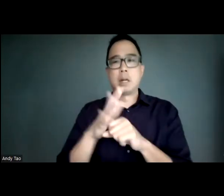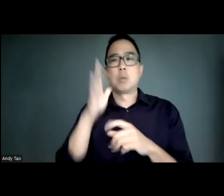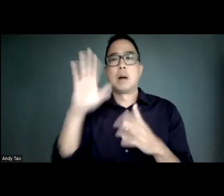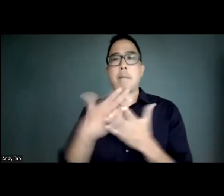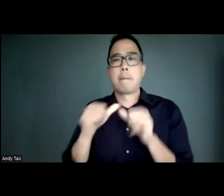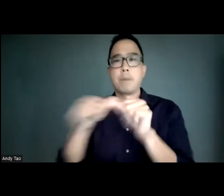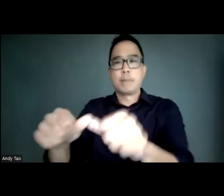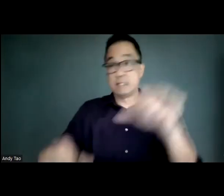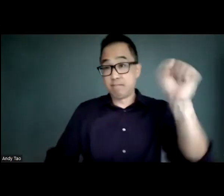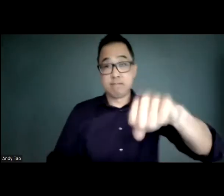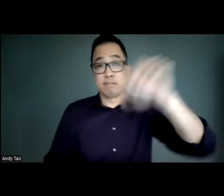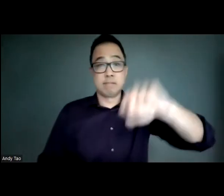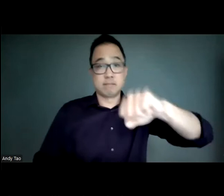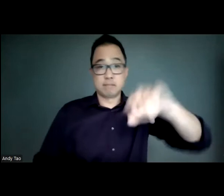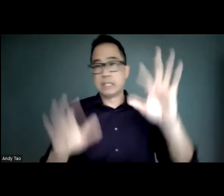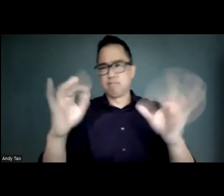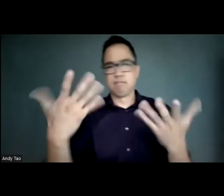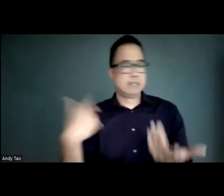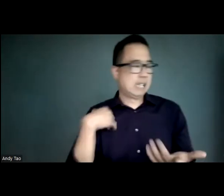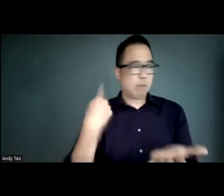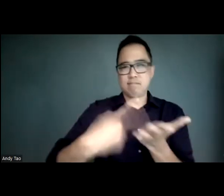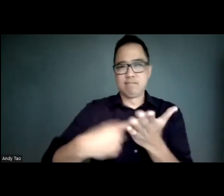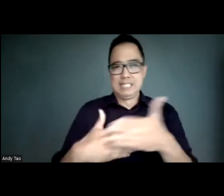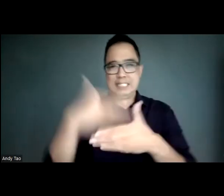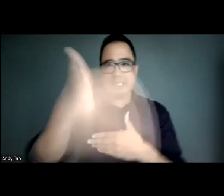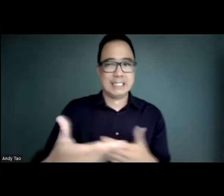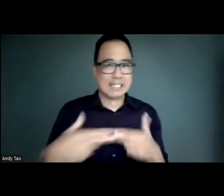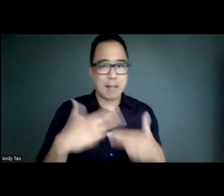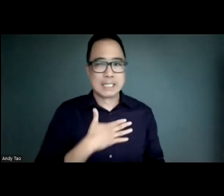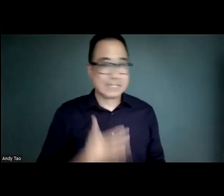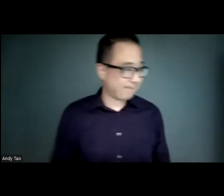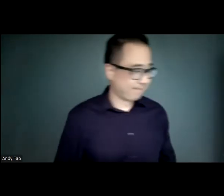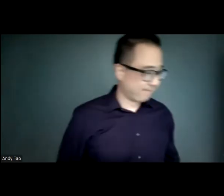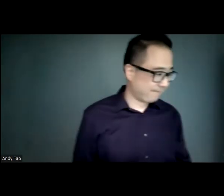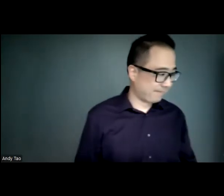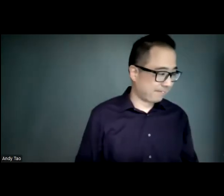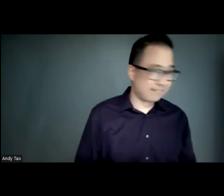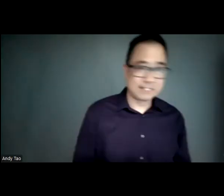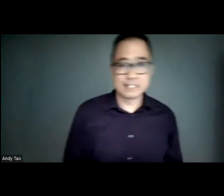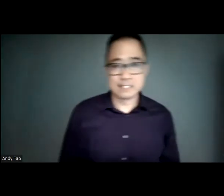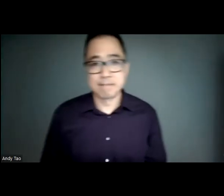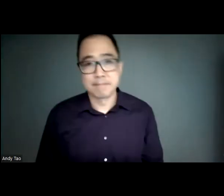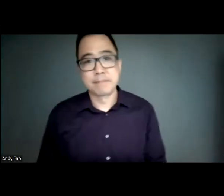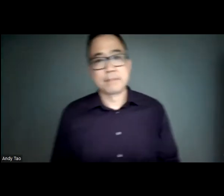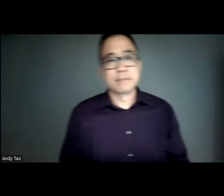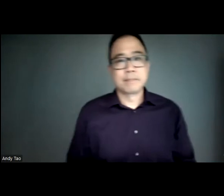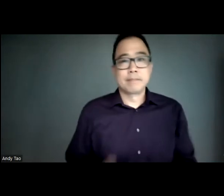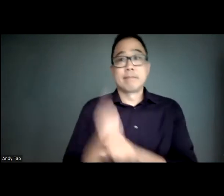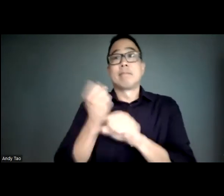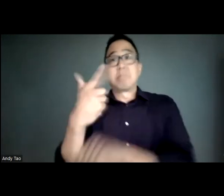Some changes that occurred during the pandemic might be permanent. Yes, that's something I'll talk about next.